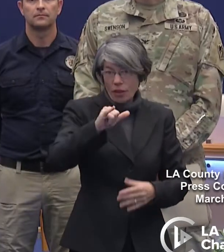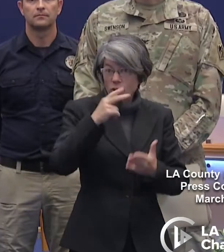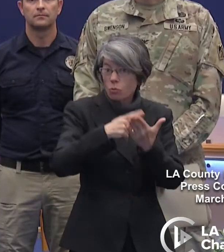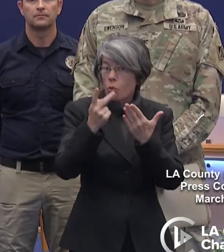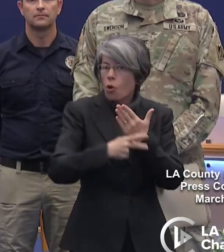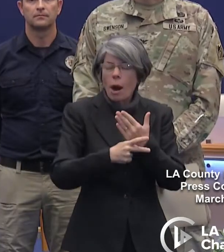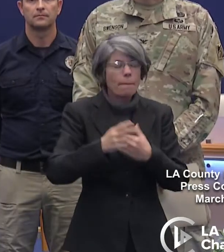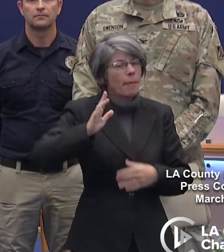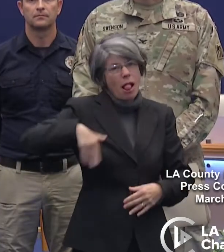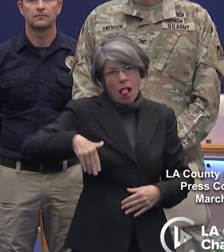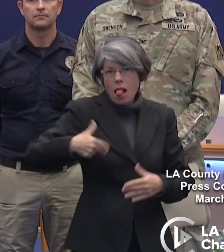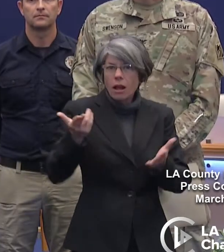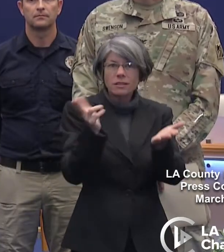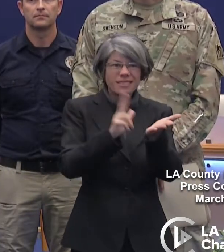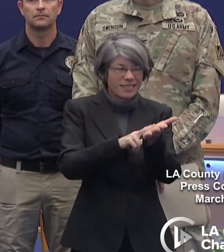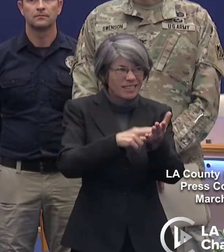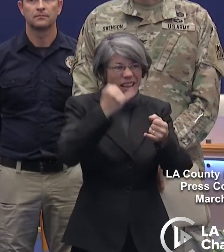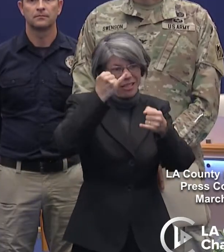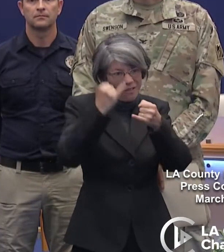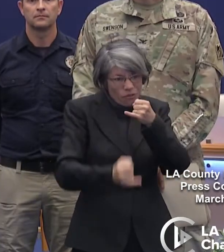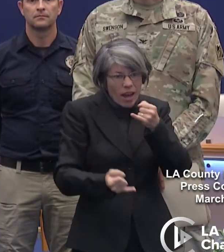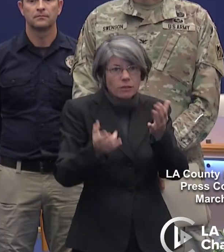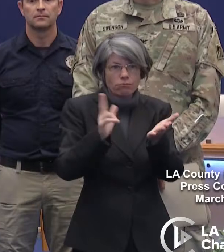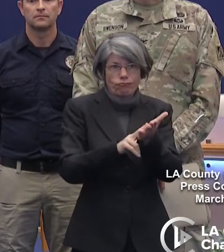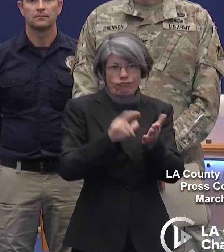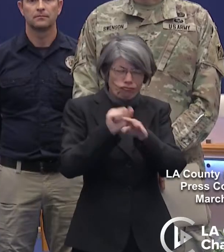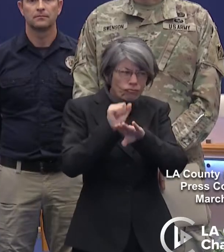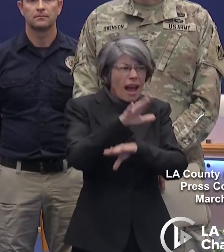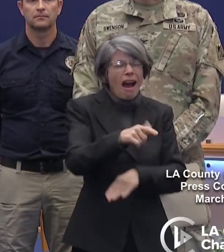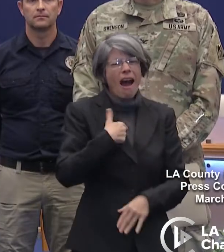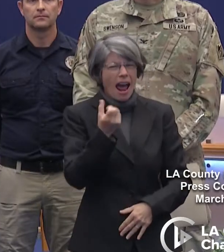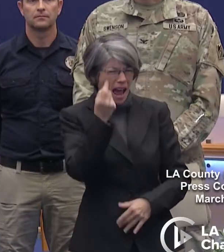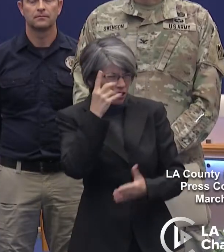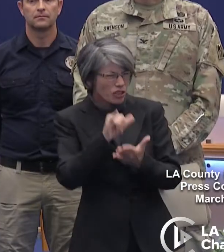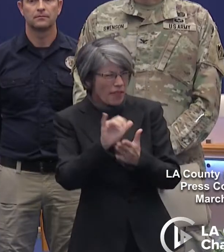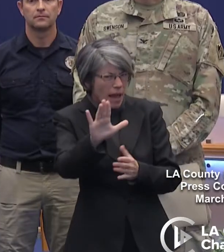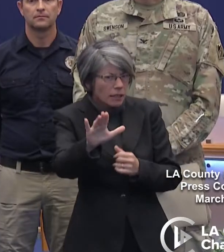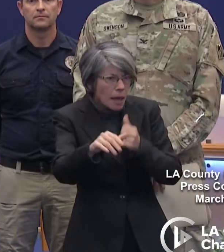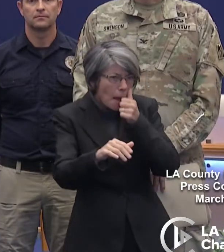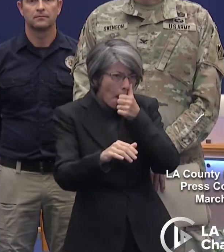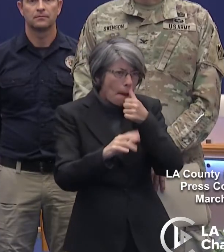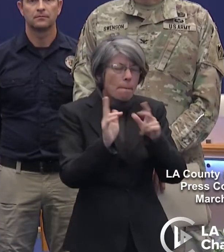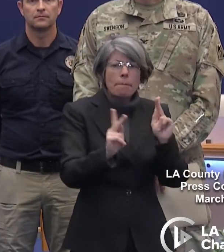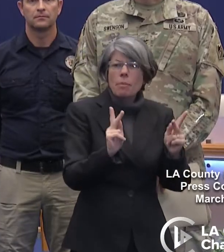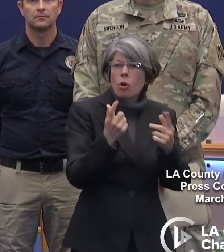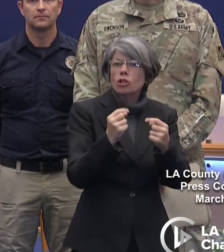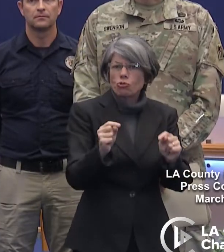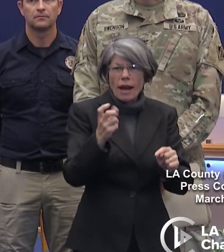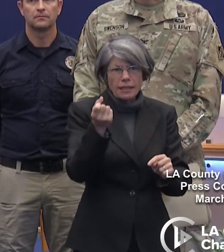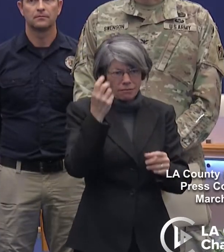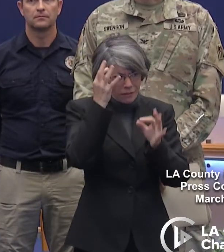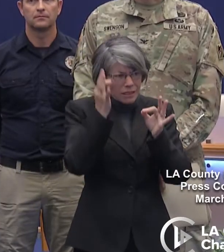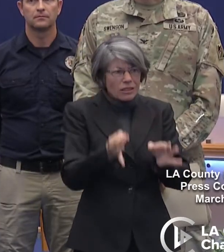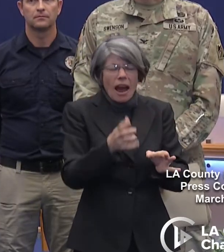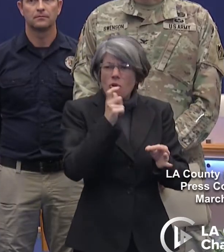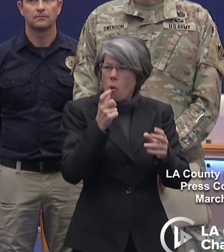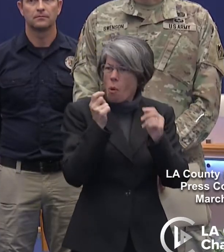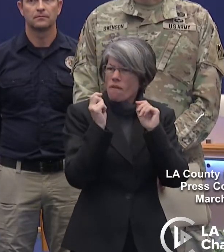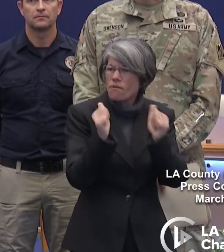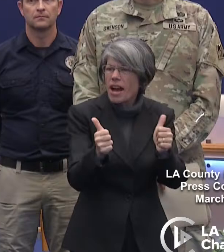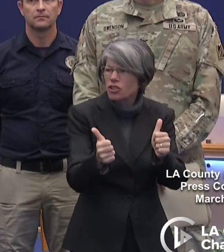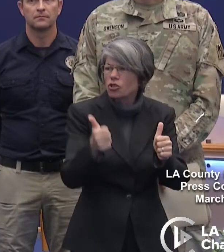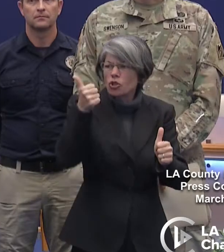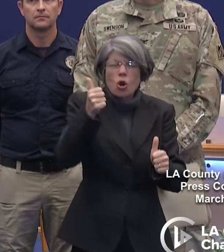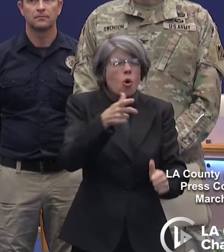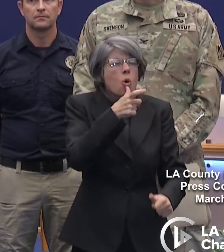but haven't actually signed the final signature to it. And I get it. What people are doing is trying to decide who can do this faster, who can do this